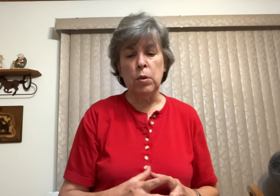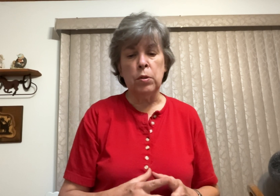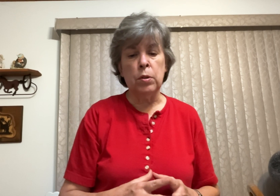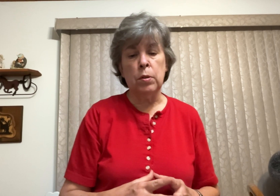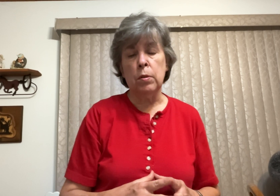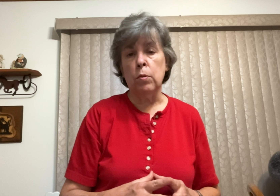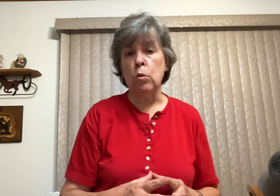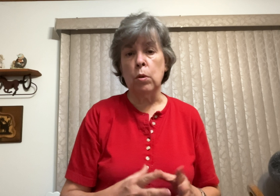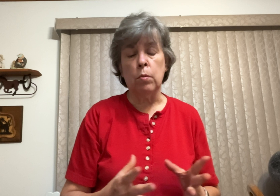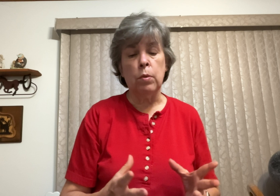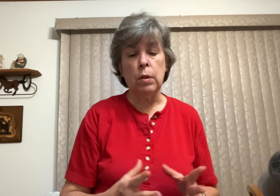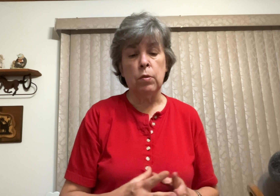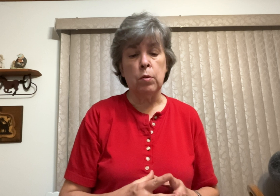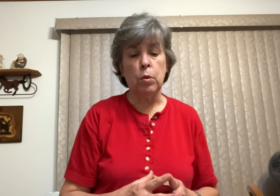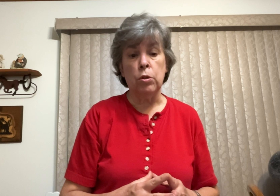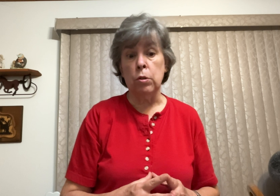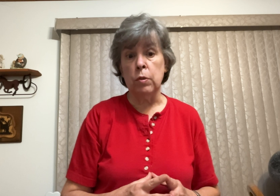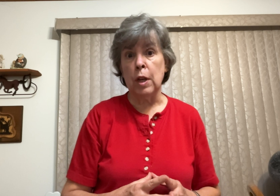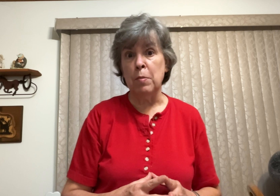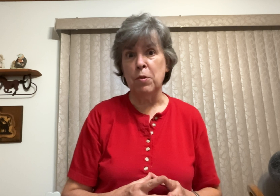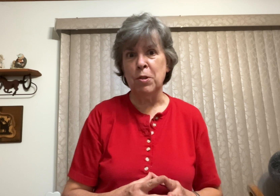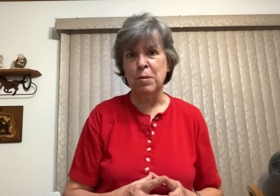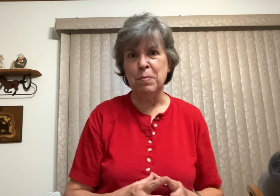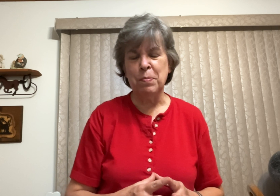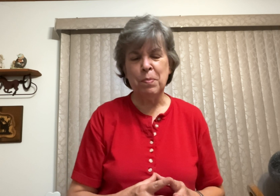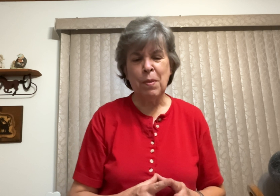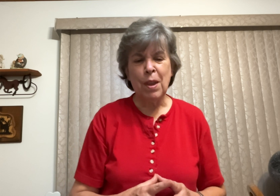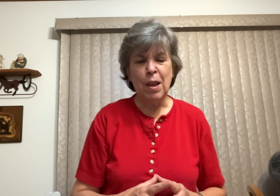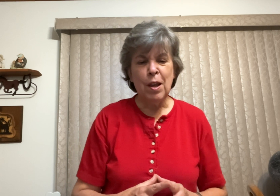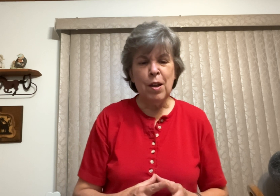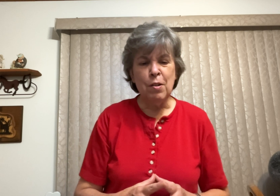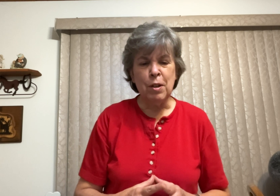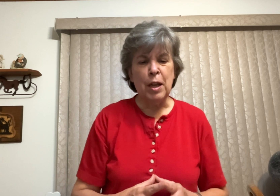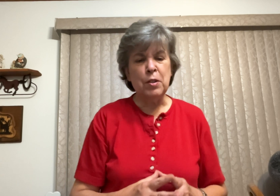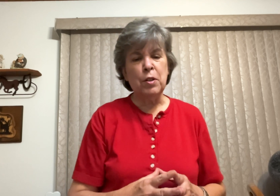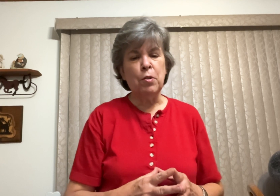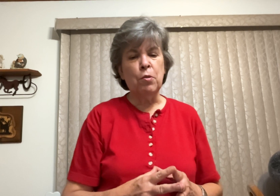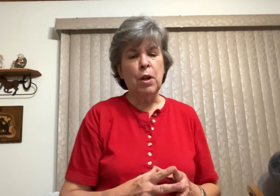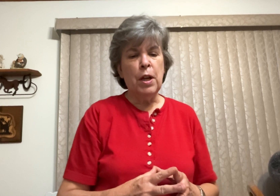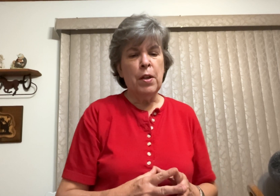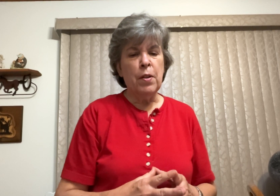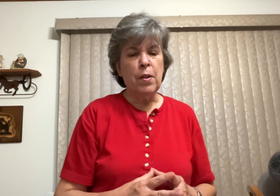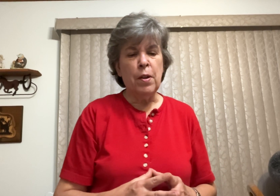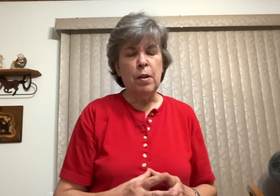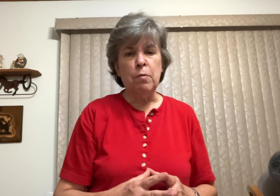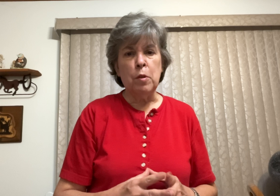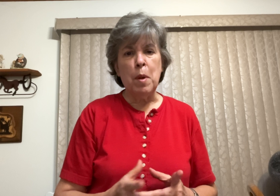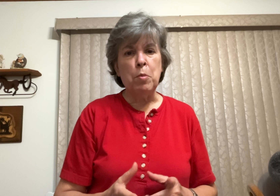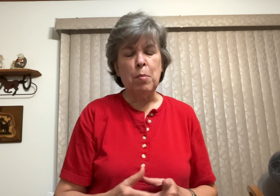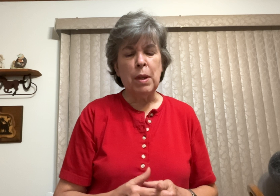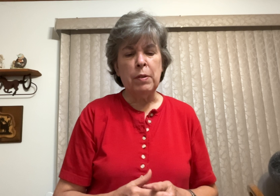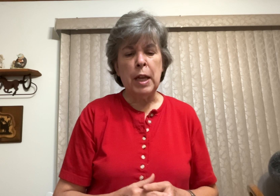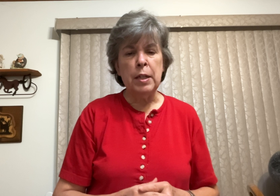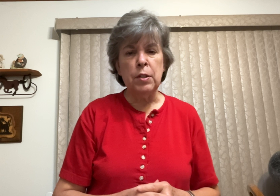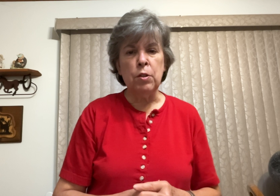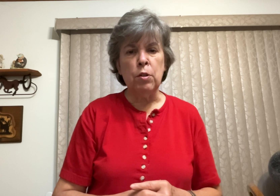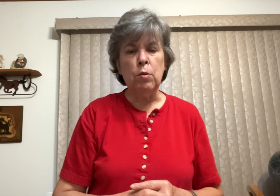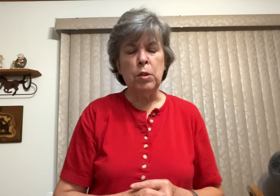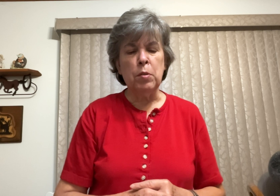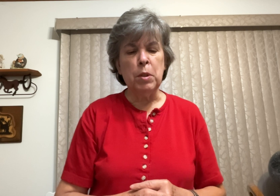words or whatever words you have time for. Okay, so remember I'm left-handed, so you want to mirror